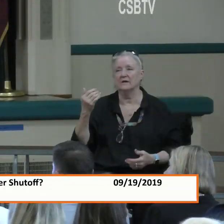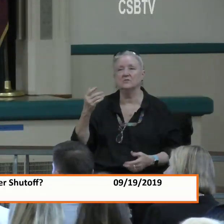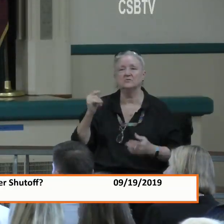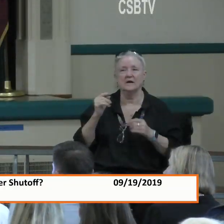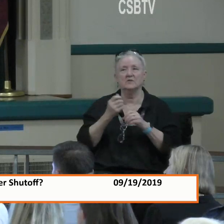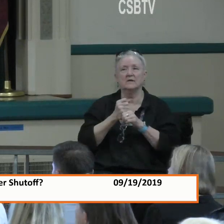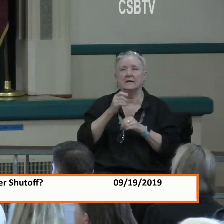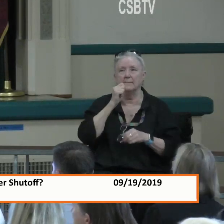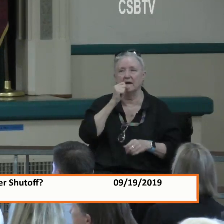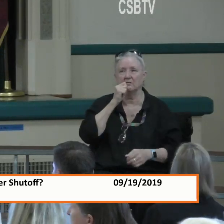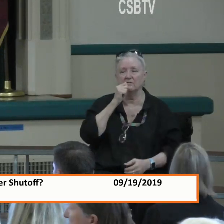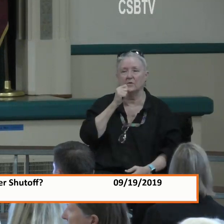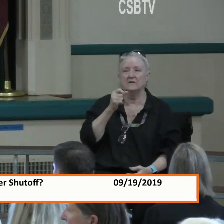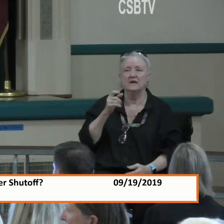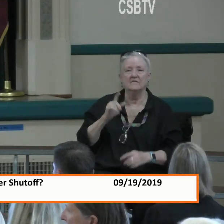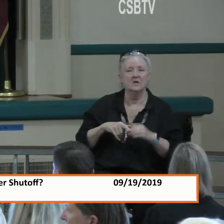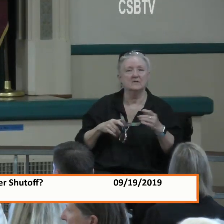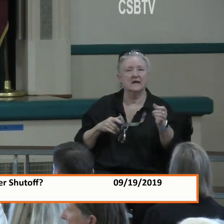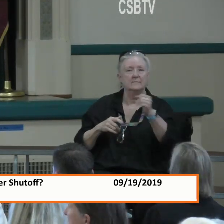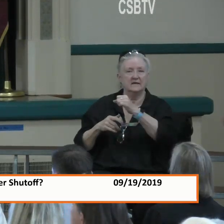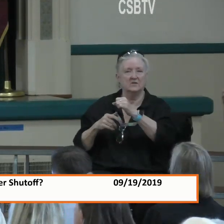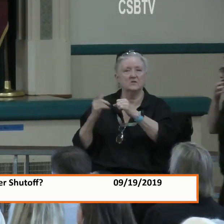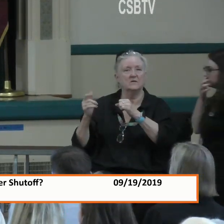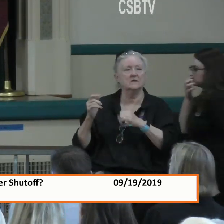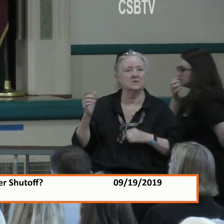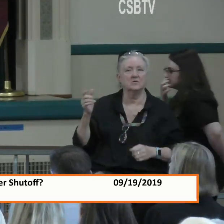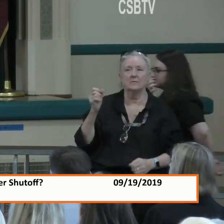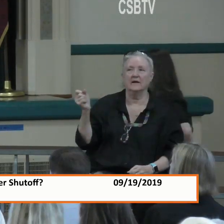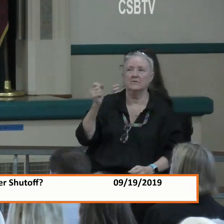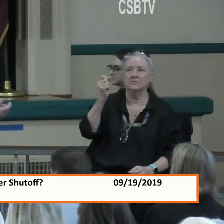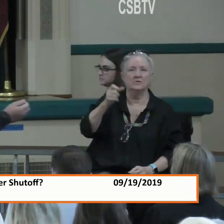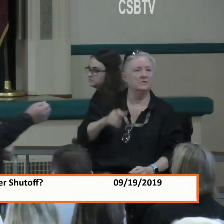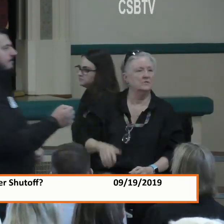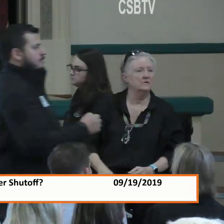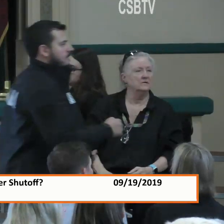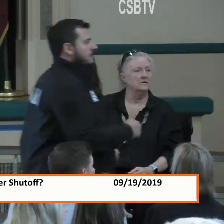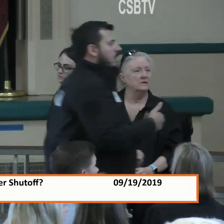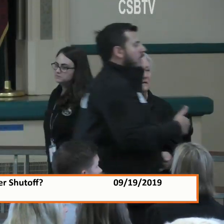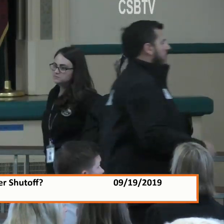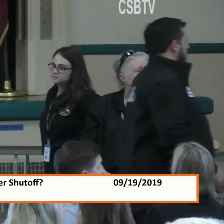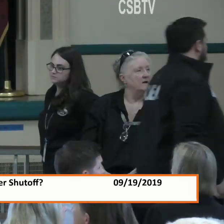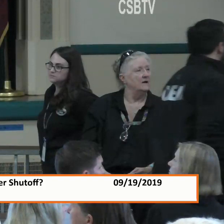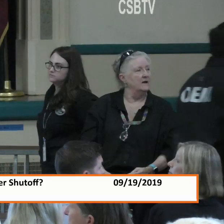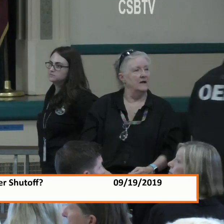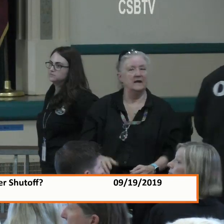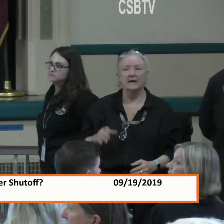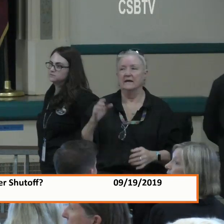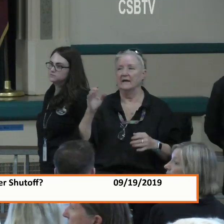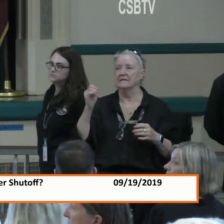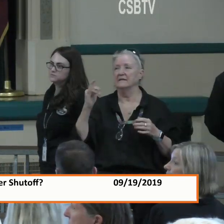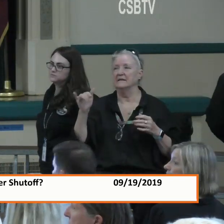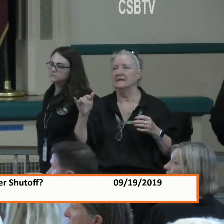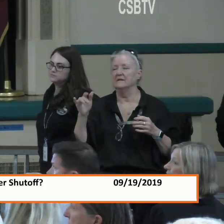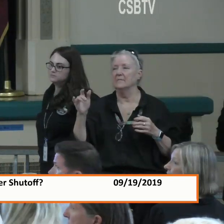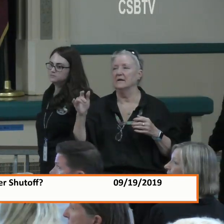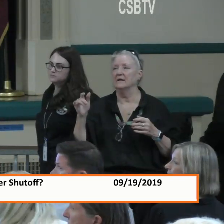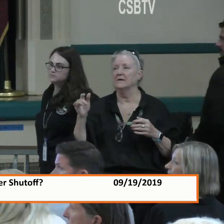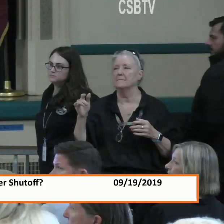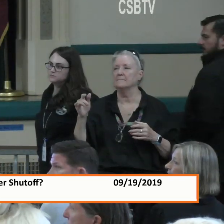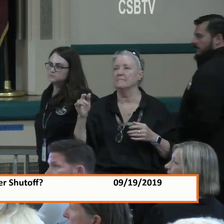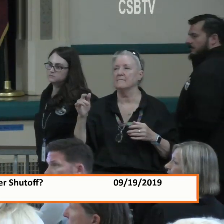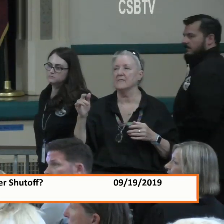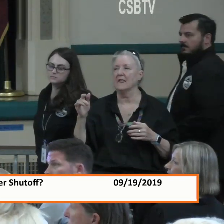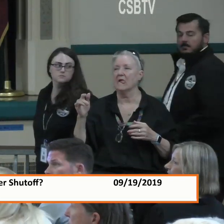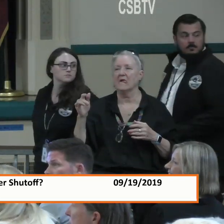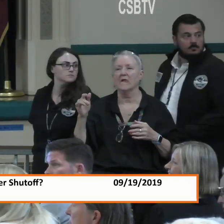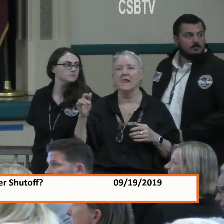you a microphone. If you can't make it up this way, we can go ahead and get a microphone over to you. Anthony in the back, you have a question for us? And